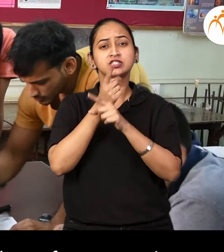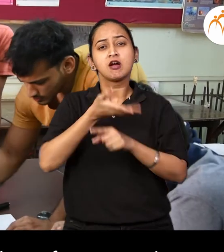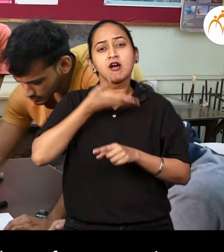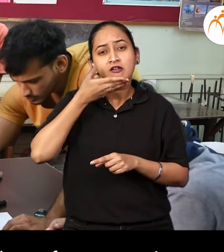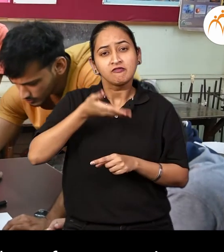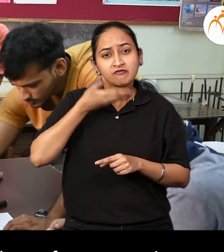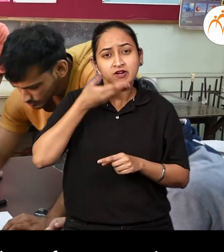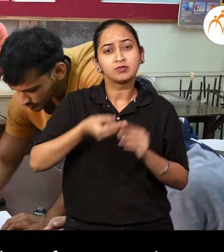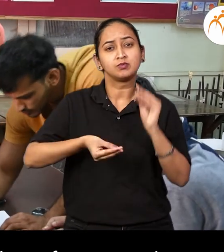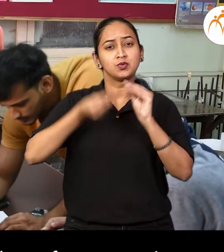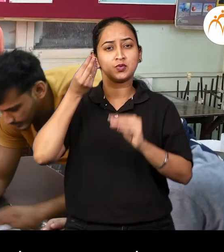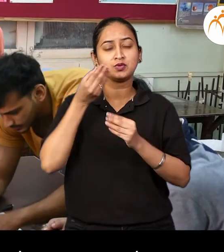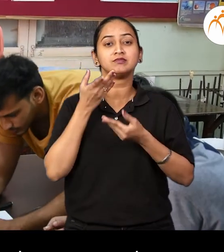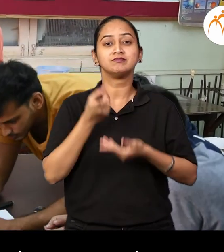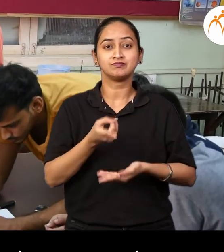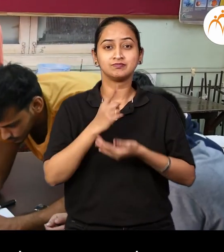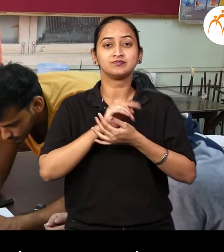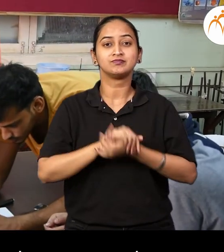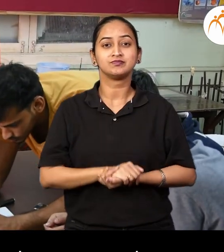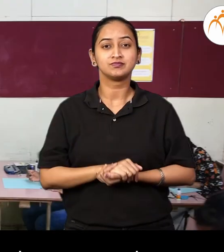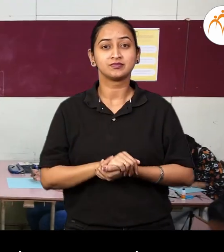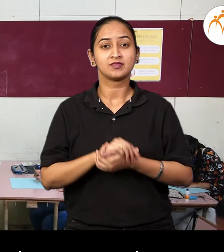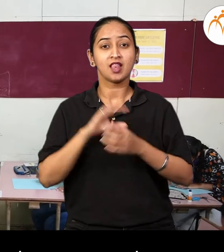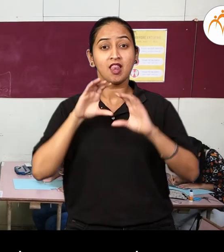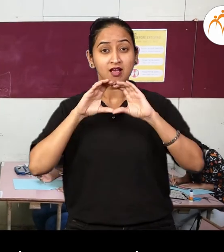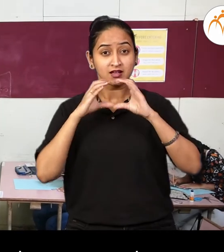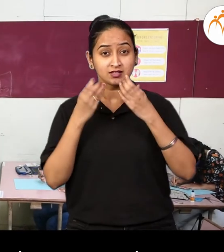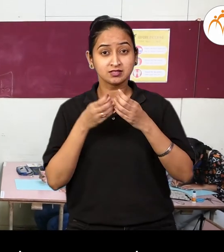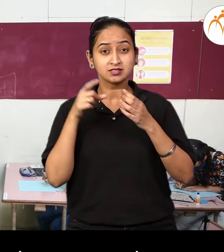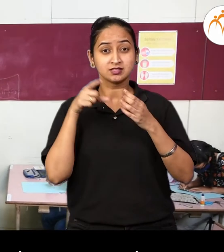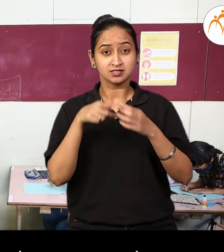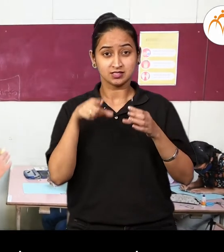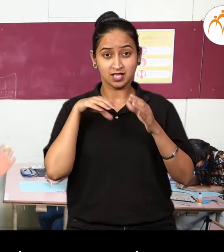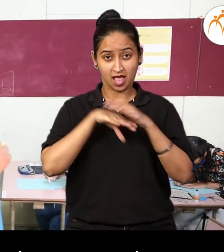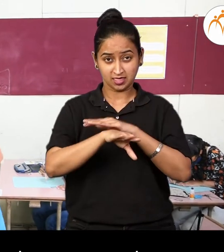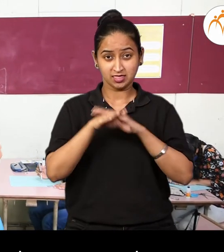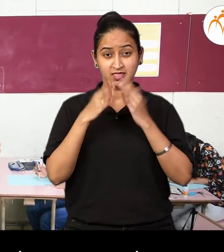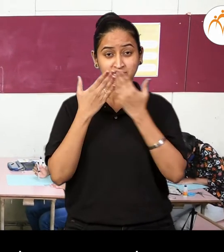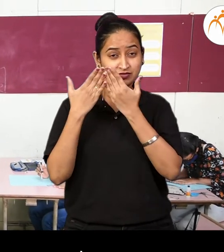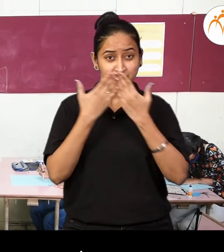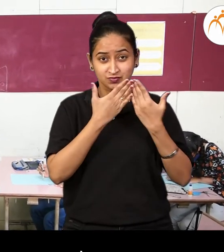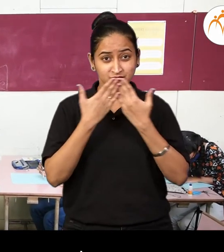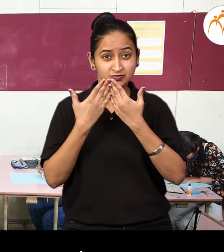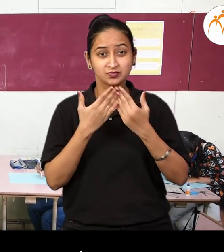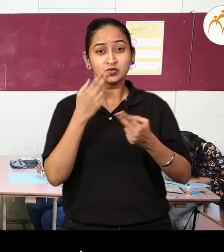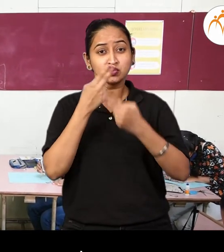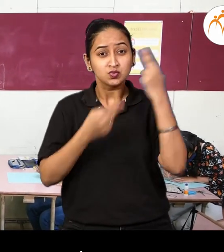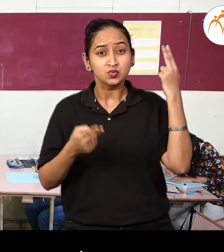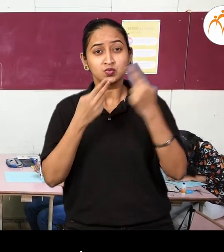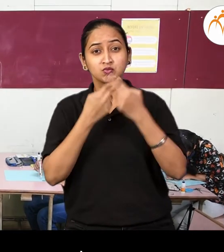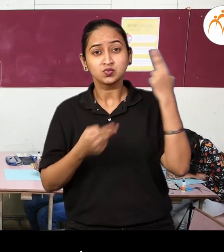for some time. The teacher helps them to study. She